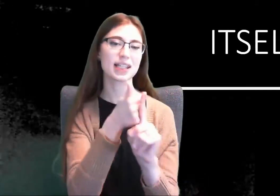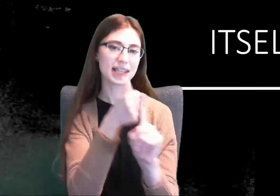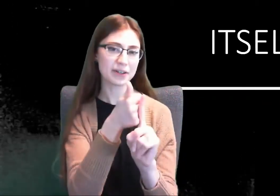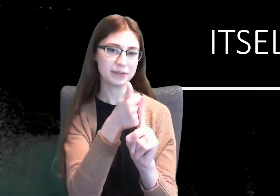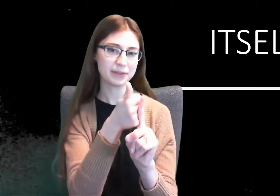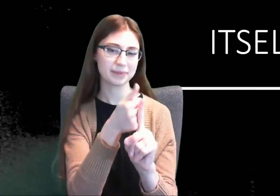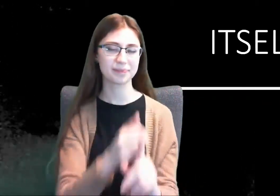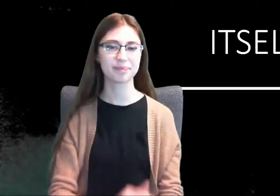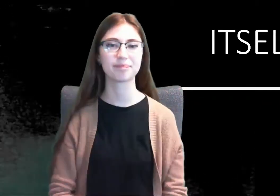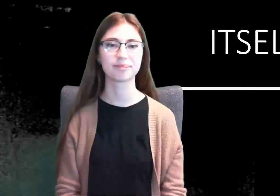Itself.